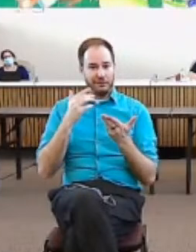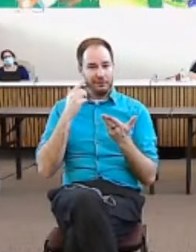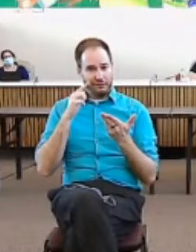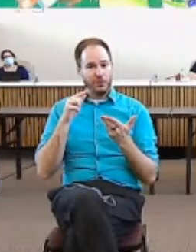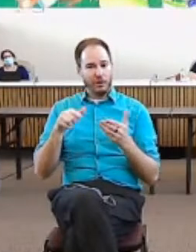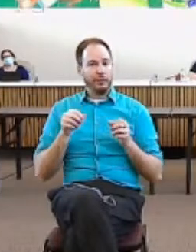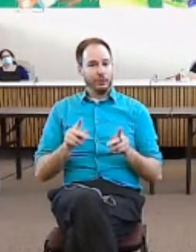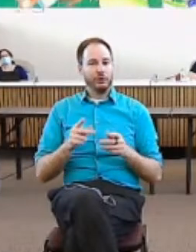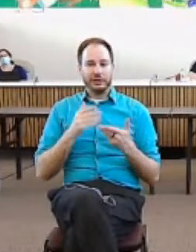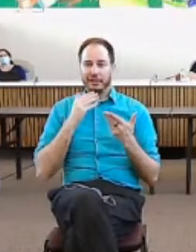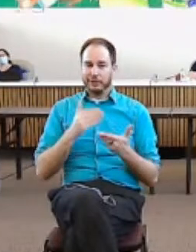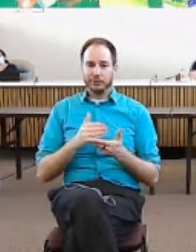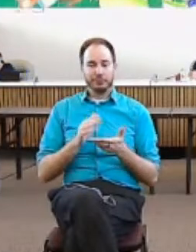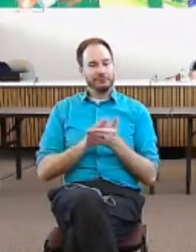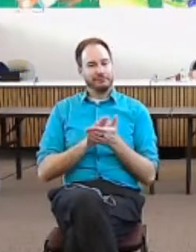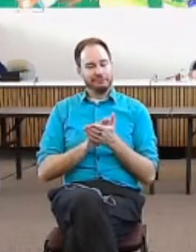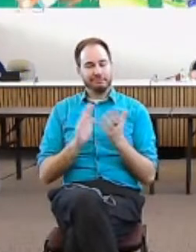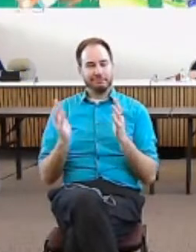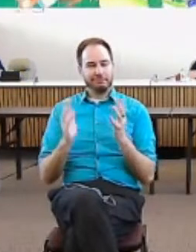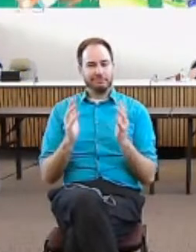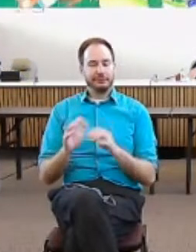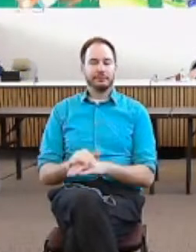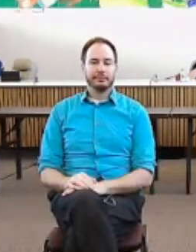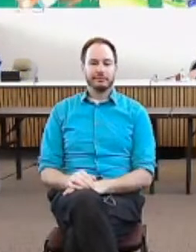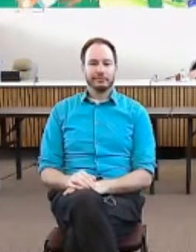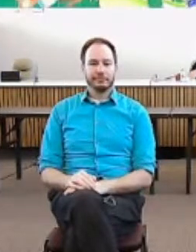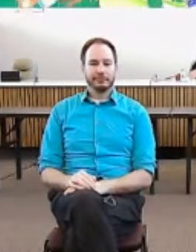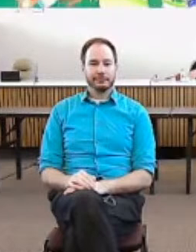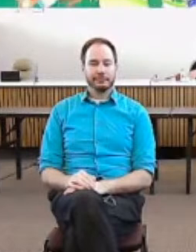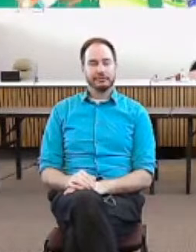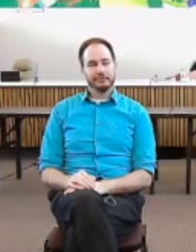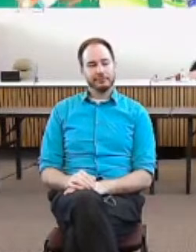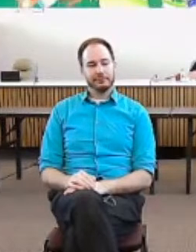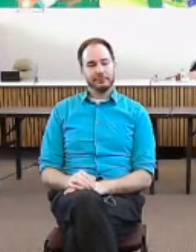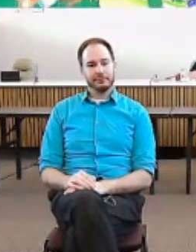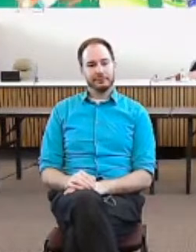am. Thank you. Don't leave.